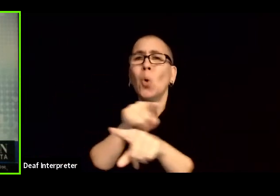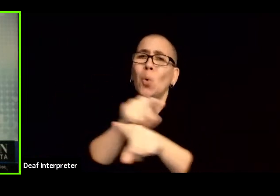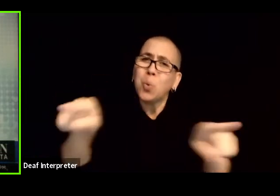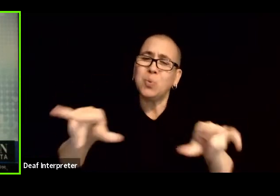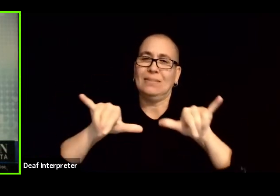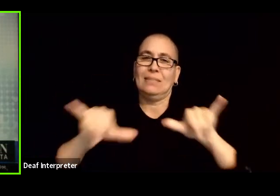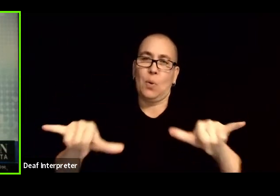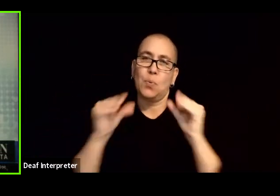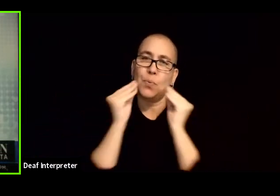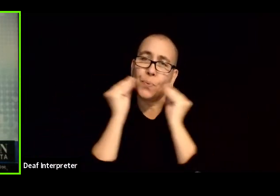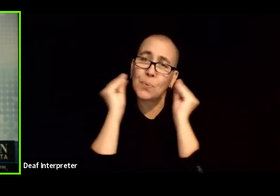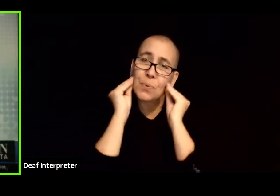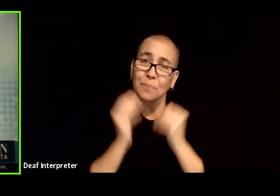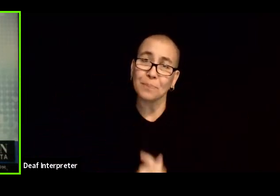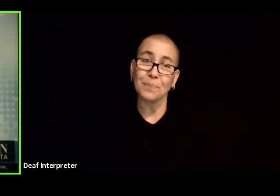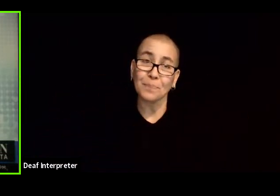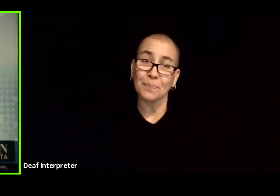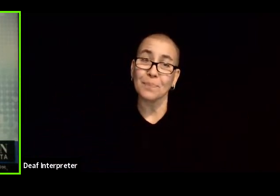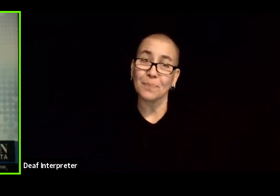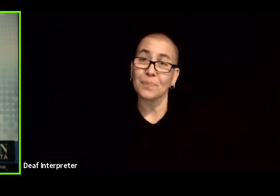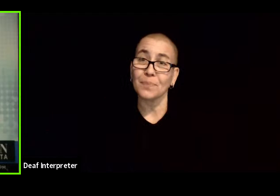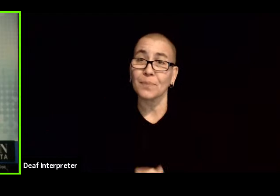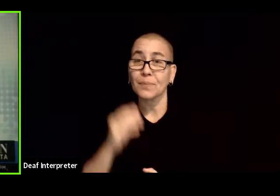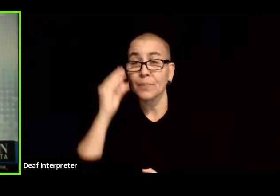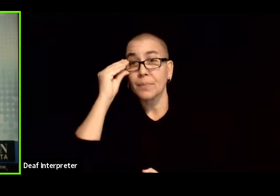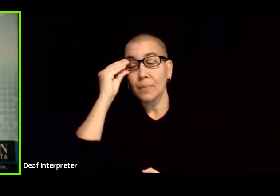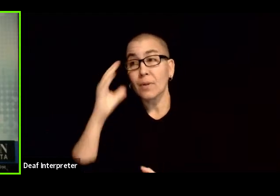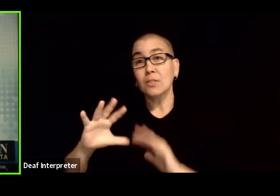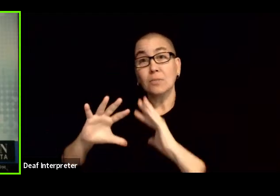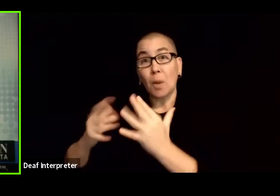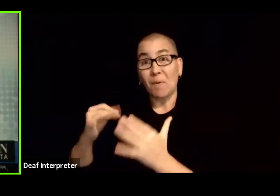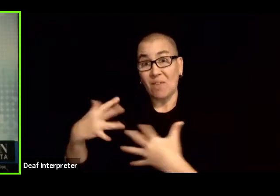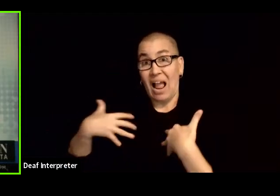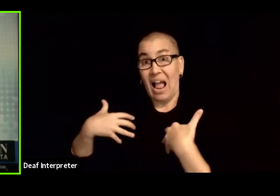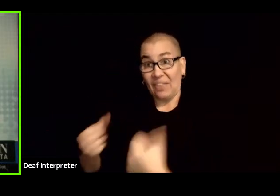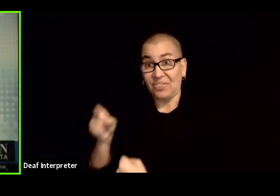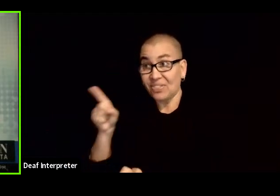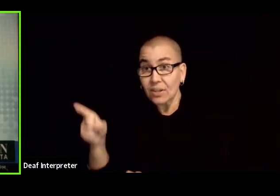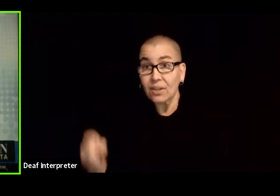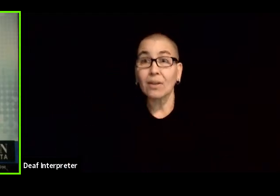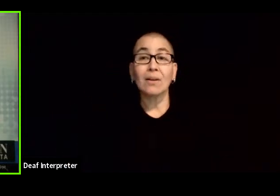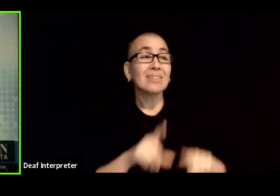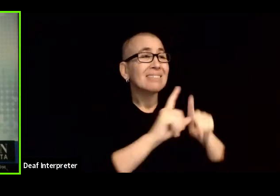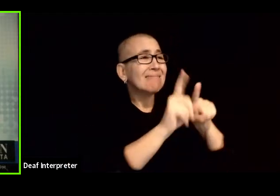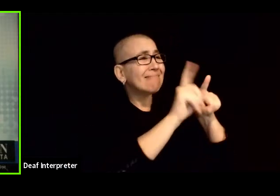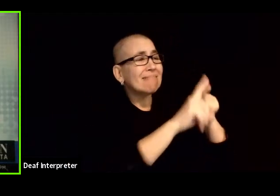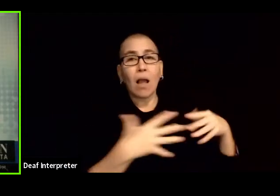MDH, healthcare providers, and others have taken steps since the time period described in this